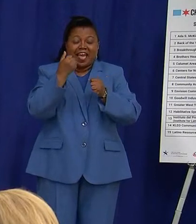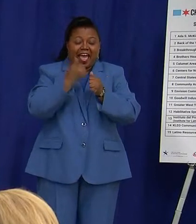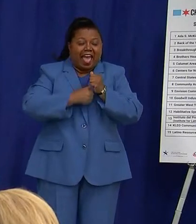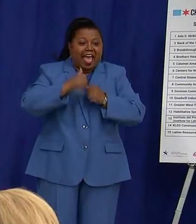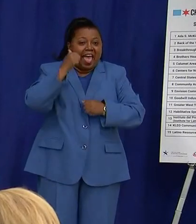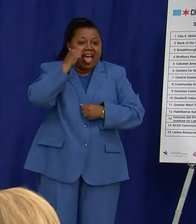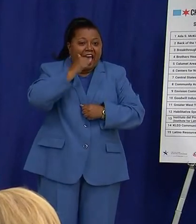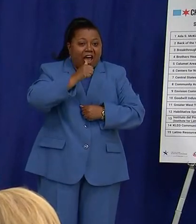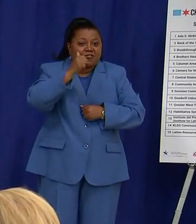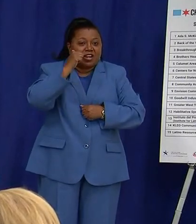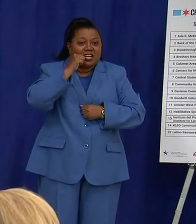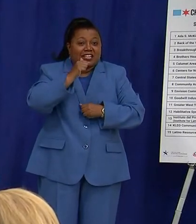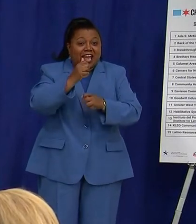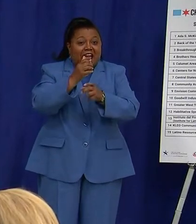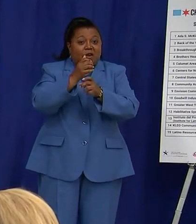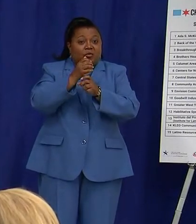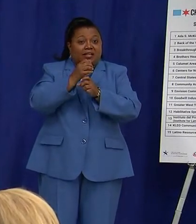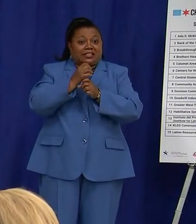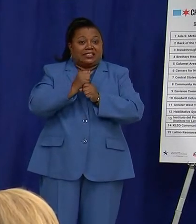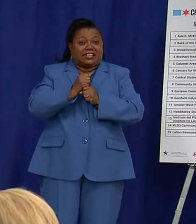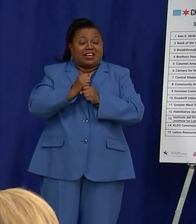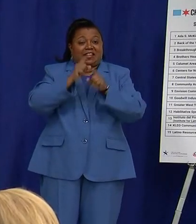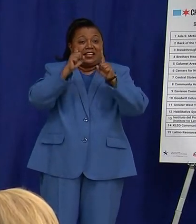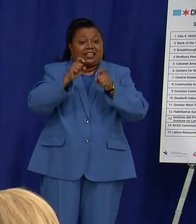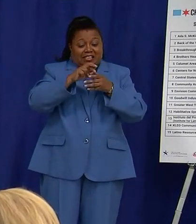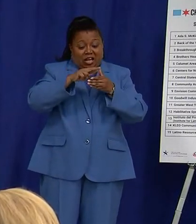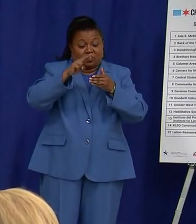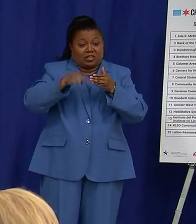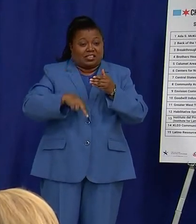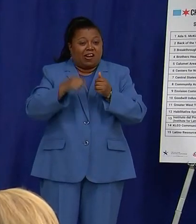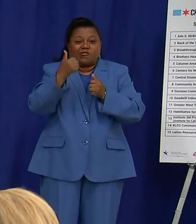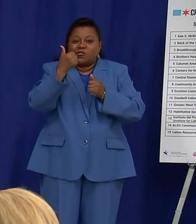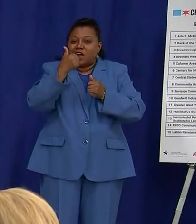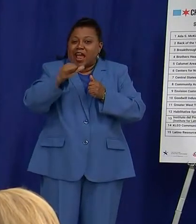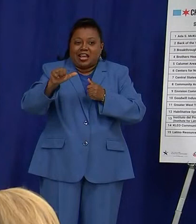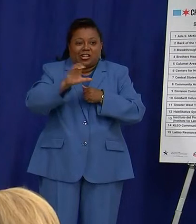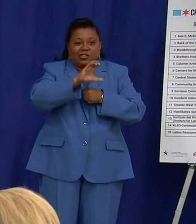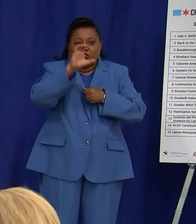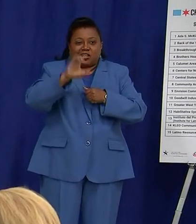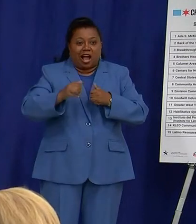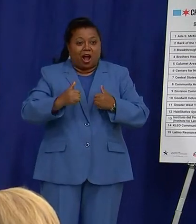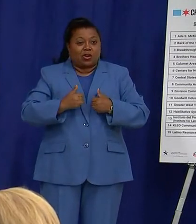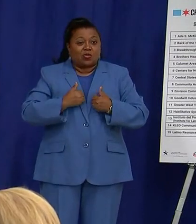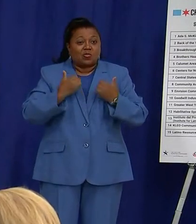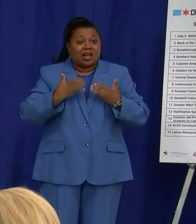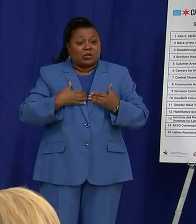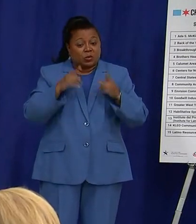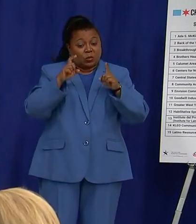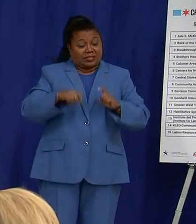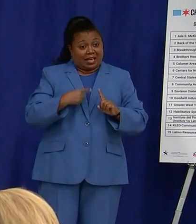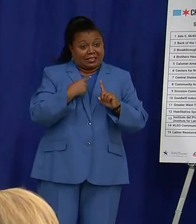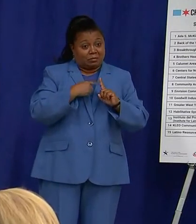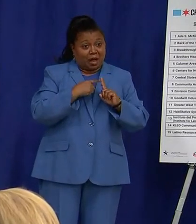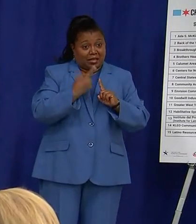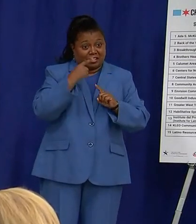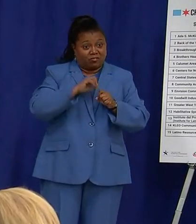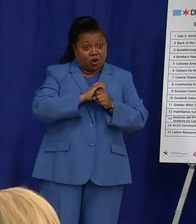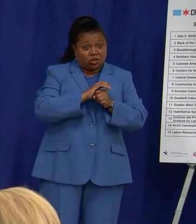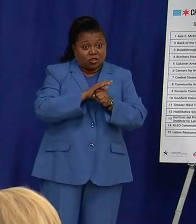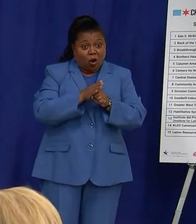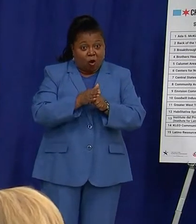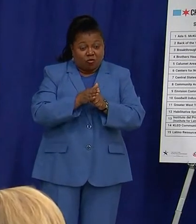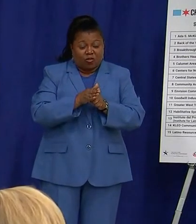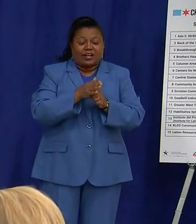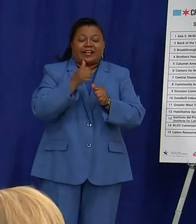every day receives the test results for any Chicago resident who tests positive for COVID.